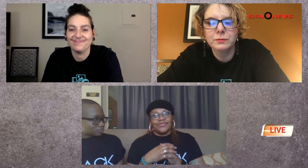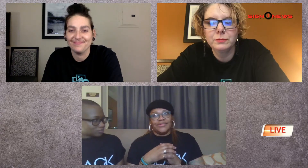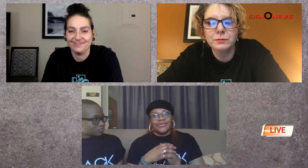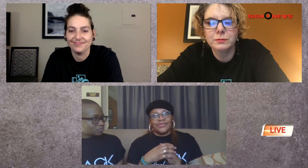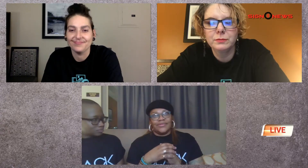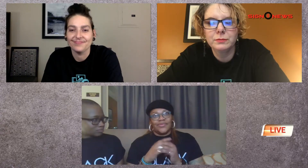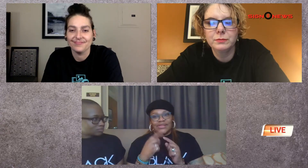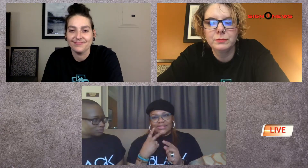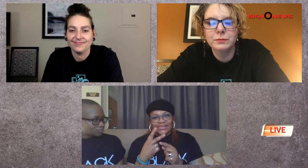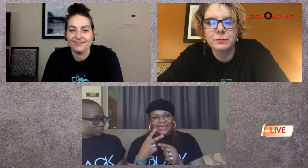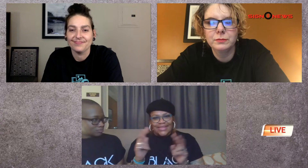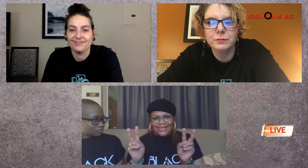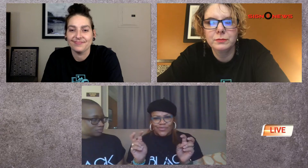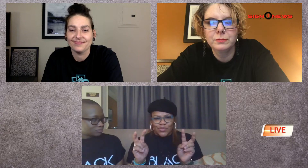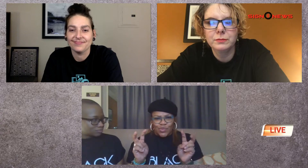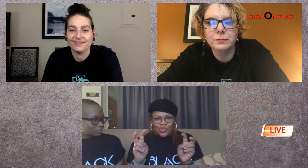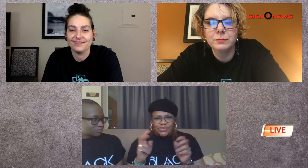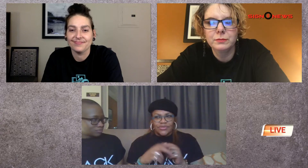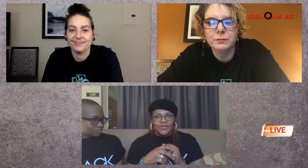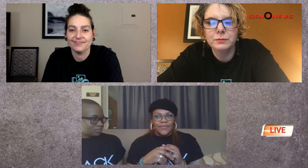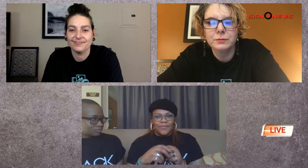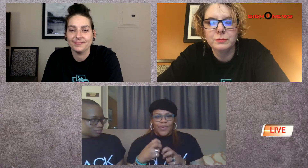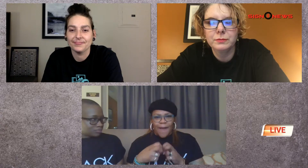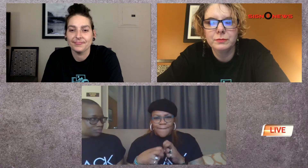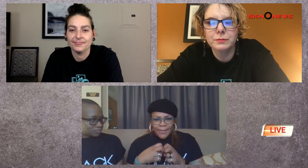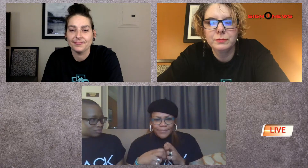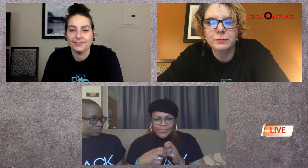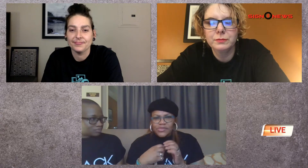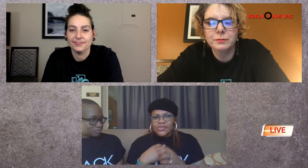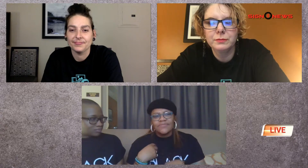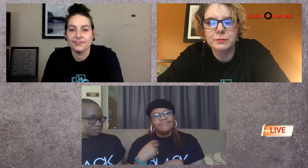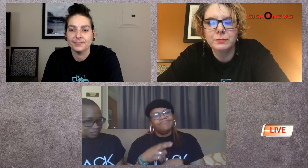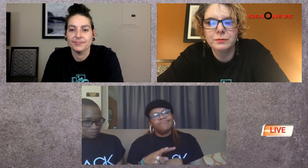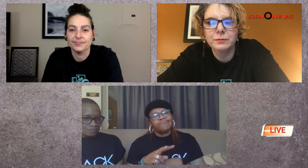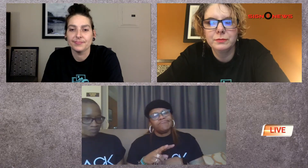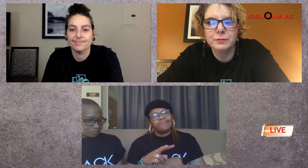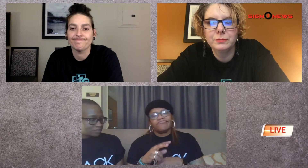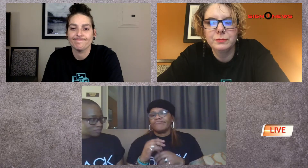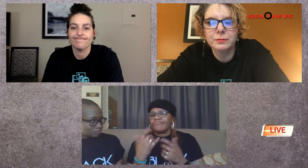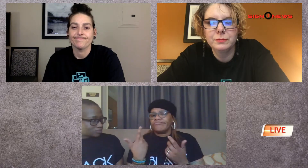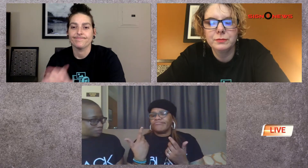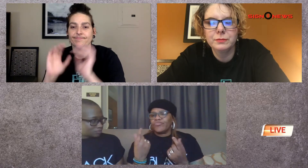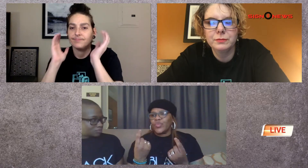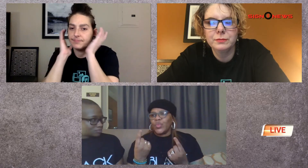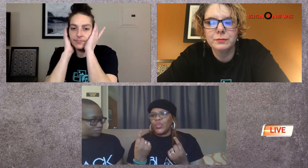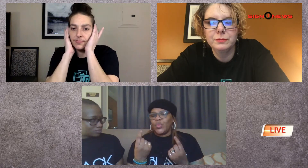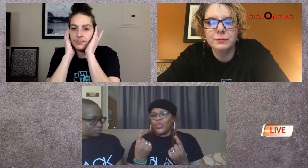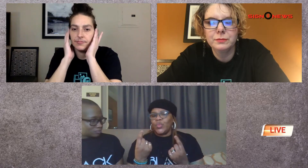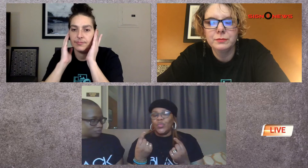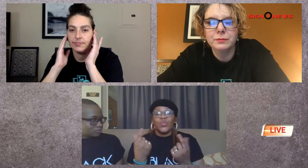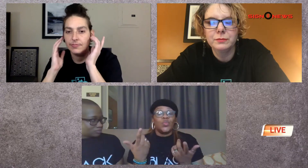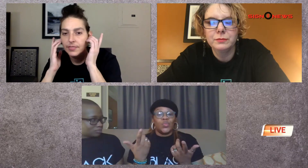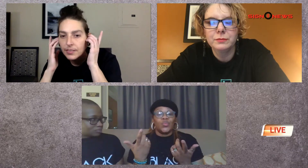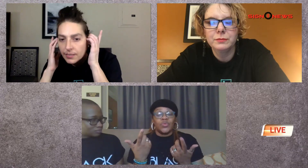And then later I became a little more vocal, and that's when I started seeing some problems.